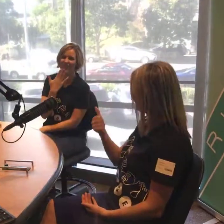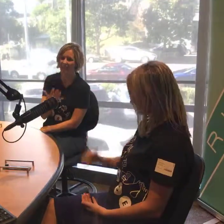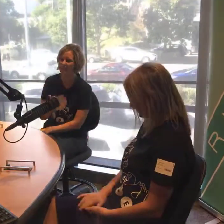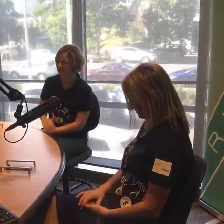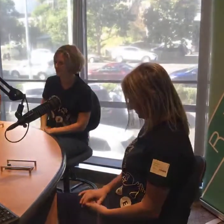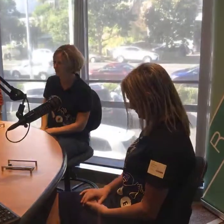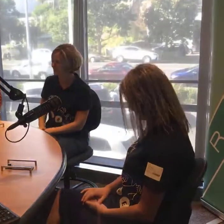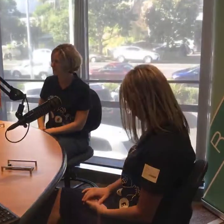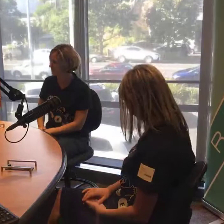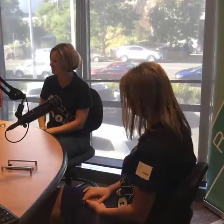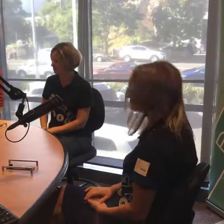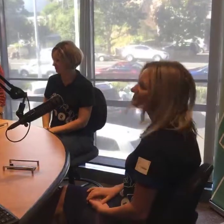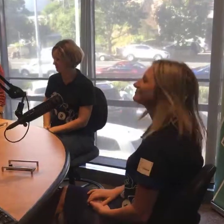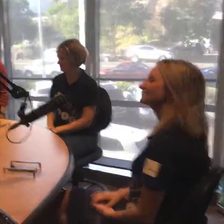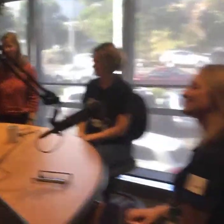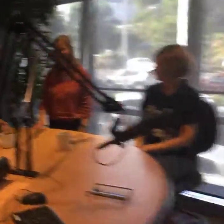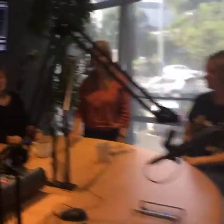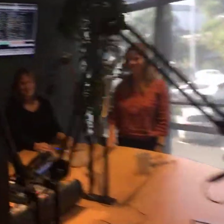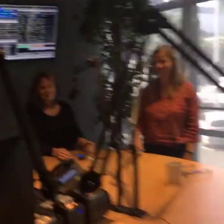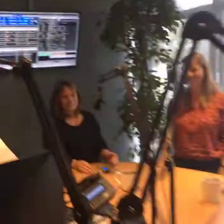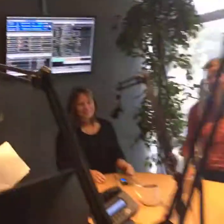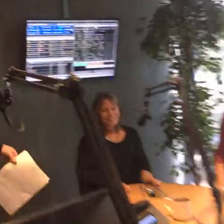and goodbye.